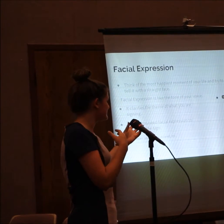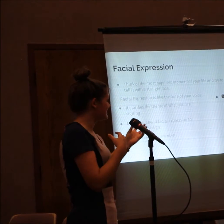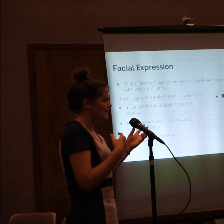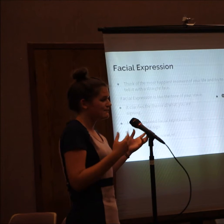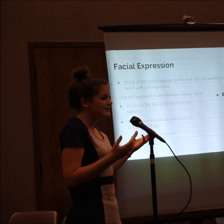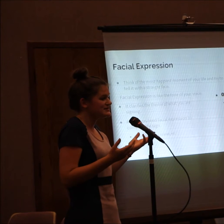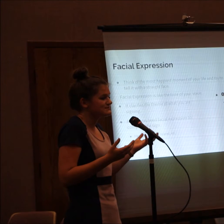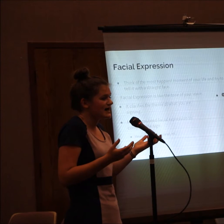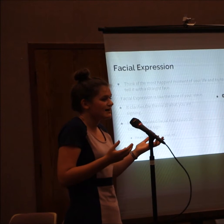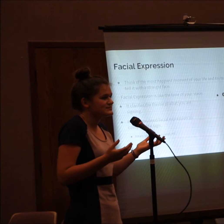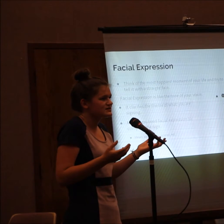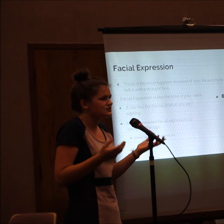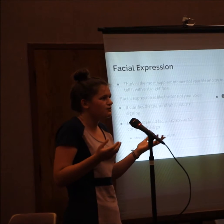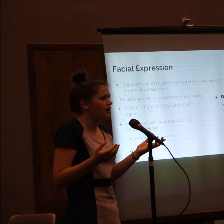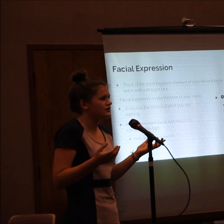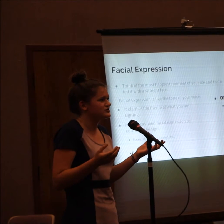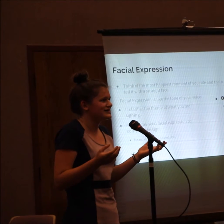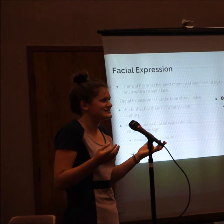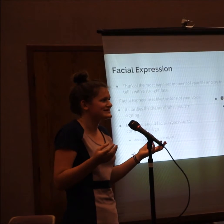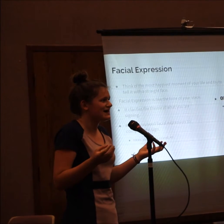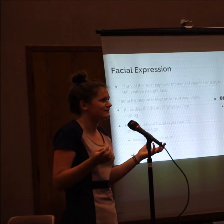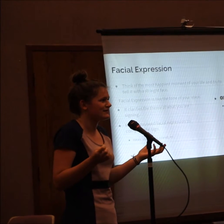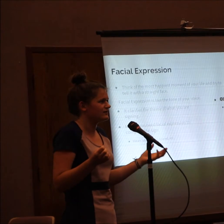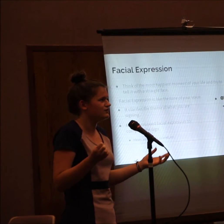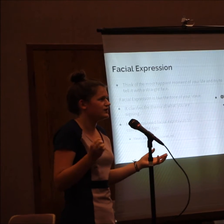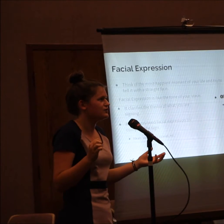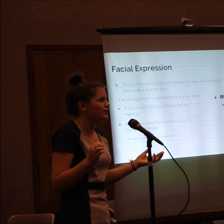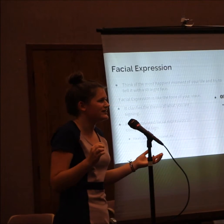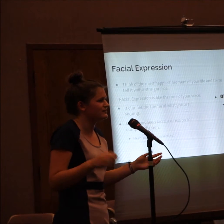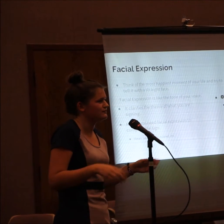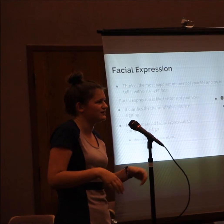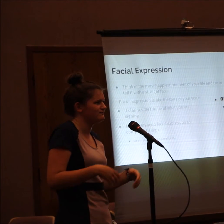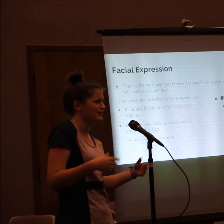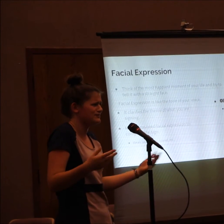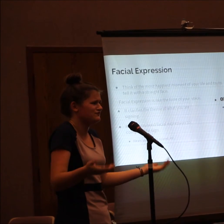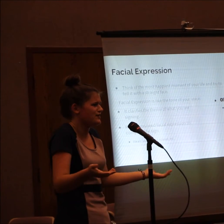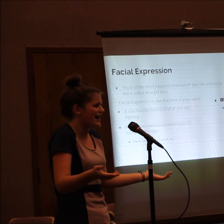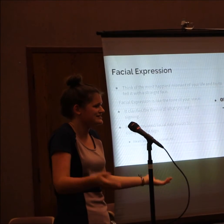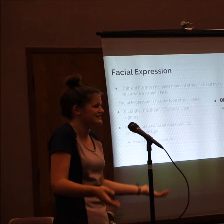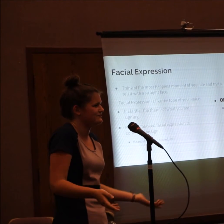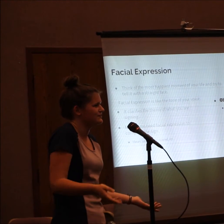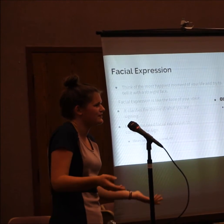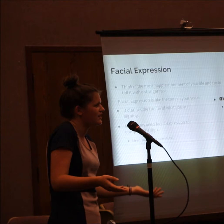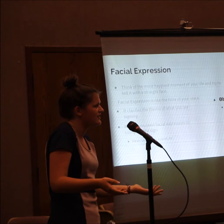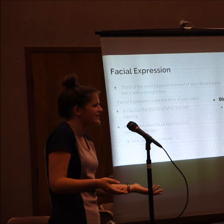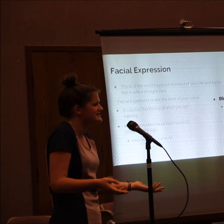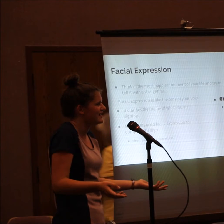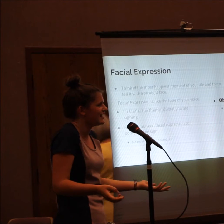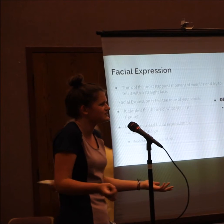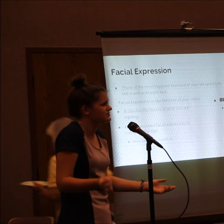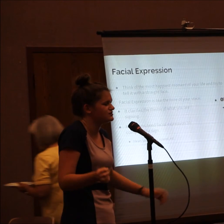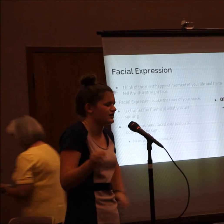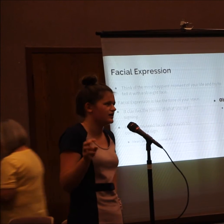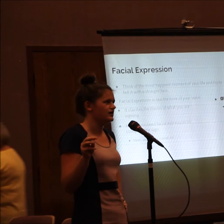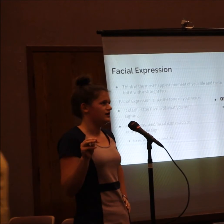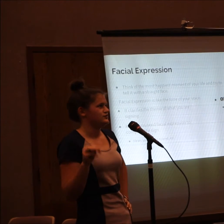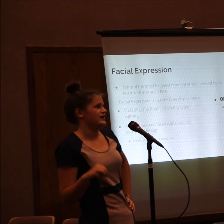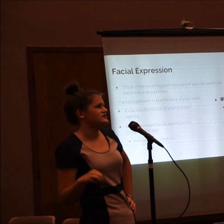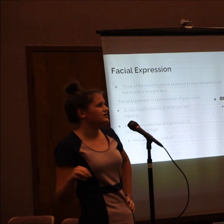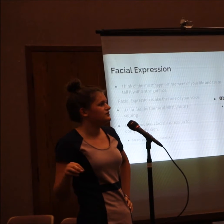to get that, and maybe sometimes you are trying to look annoyed. Either maybe if you're acting, if you're an ASL actor and you're like trying to look